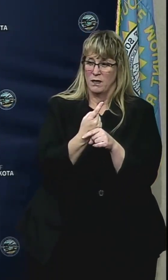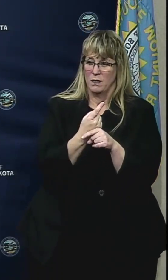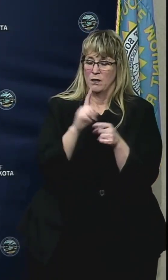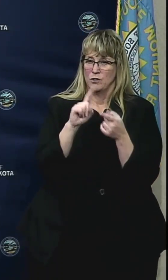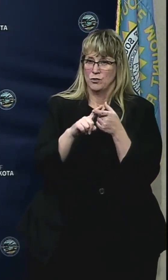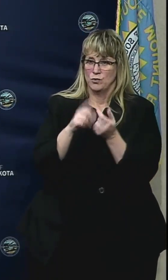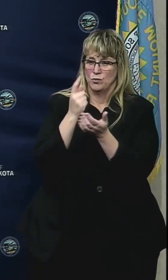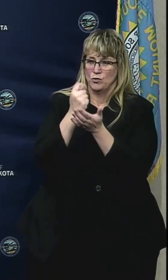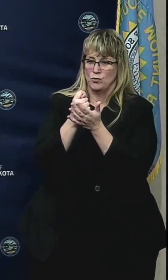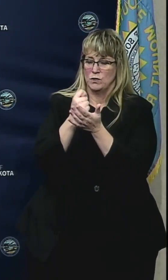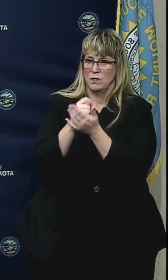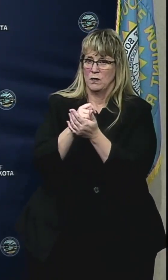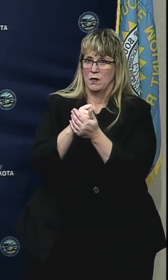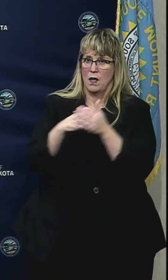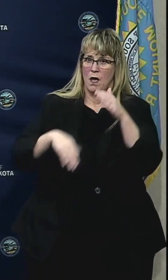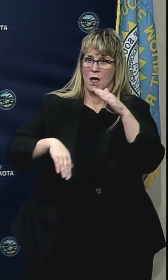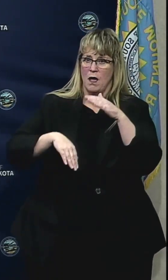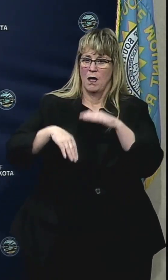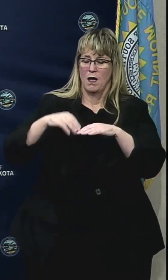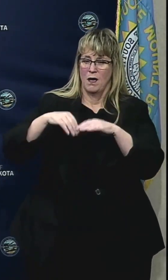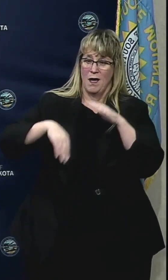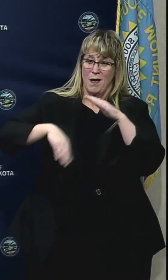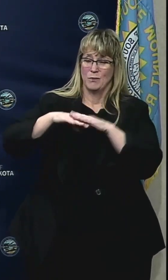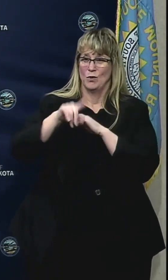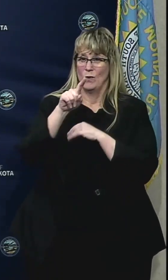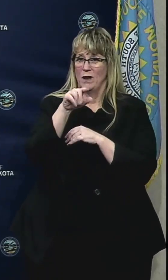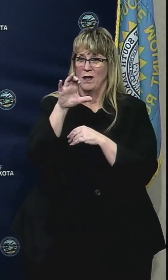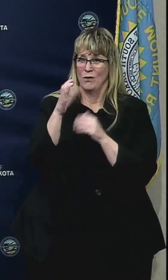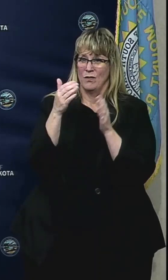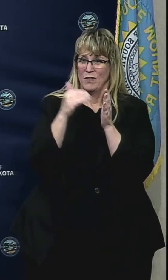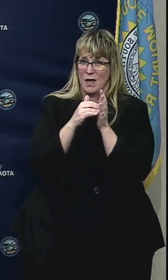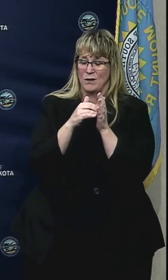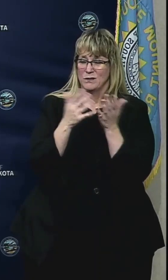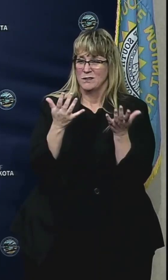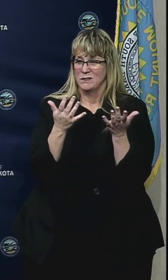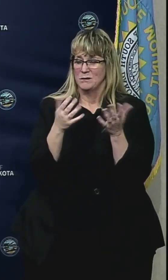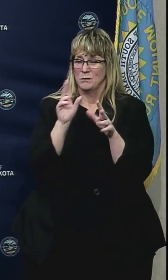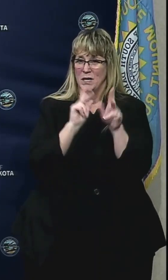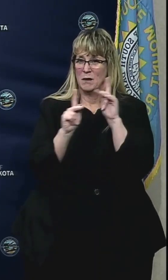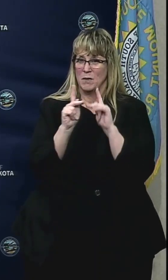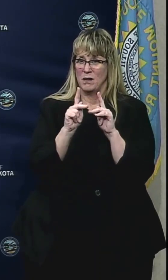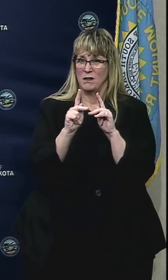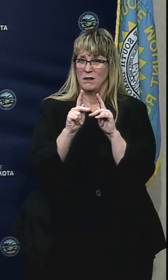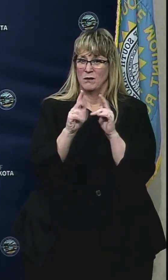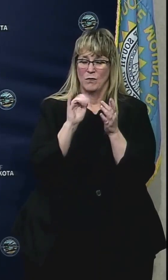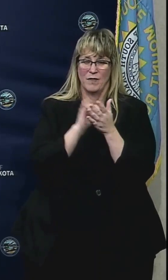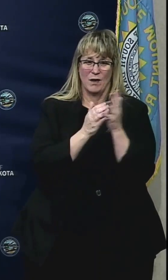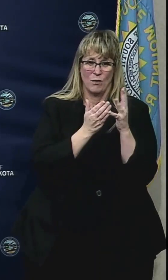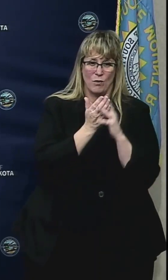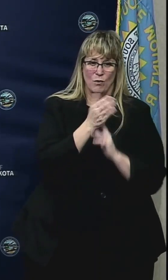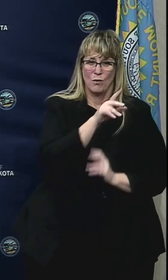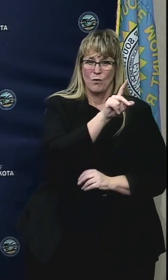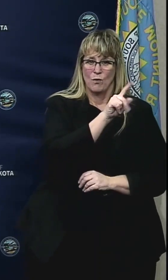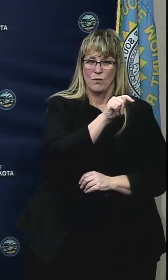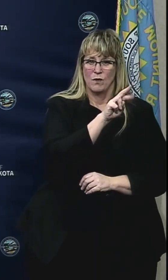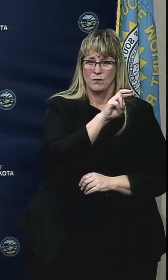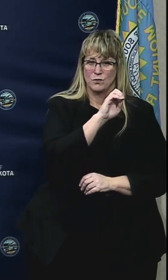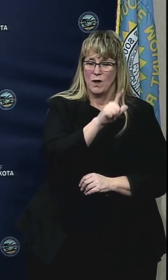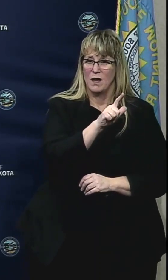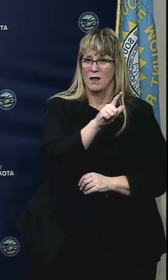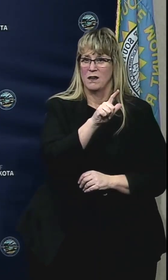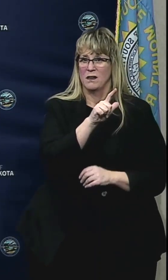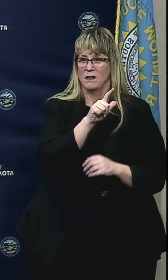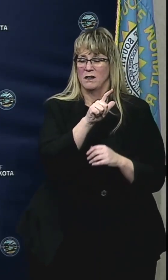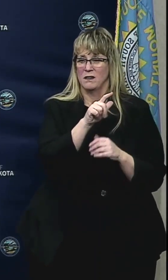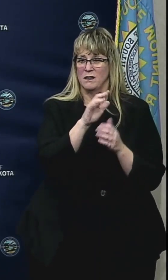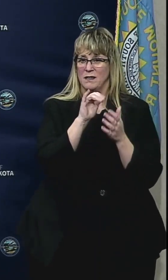up to 100,000 people, would that be like a therapeutic thing that wouldn't go through the trial? And if so, does that